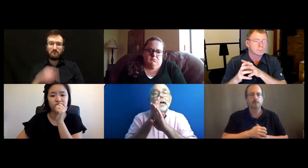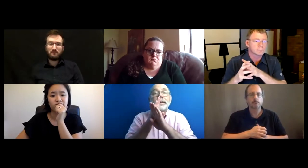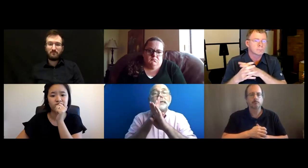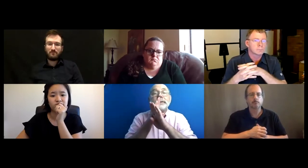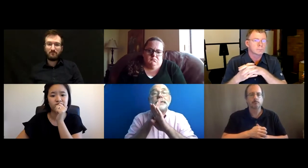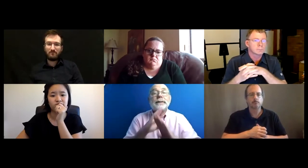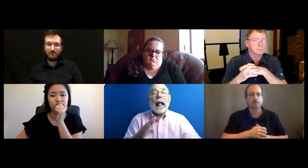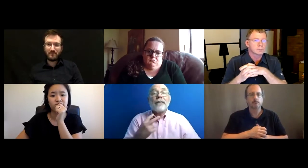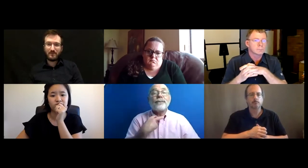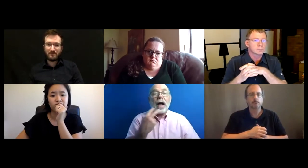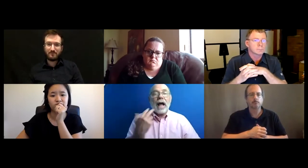Gary?